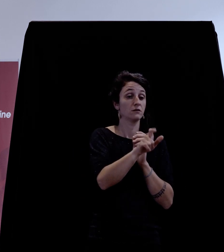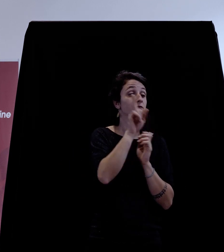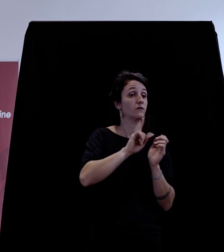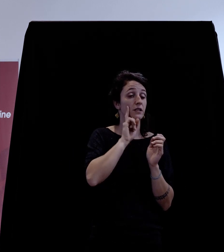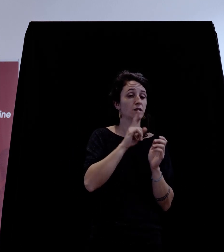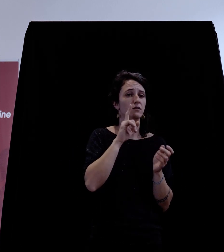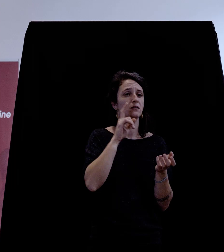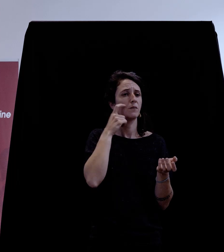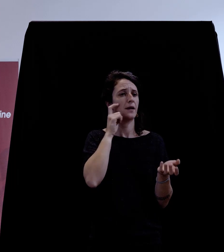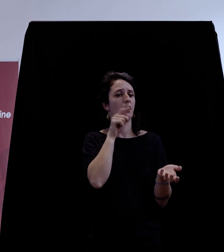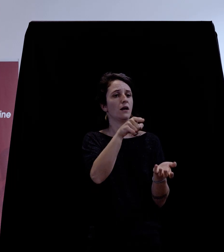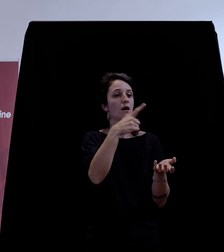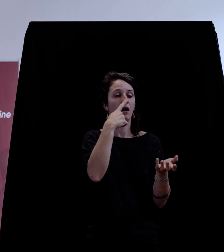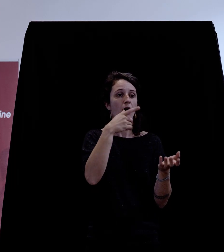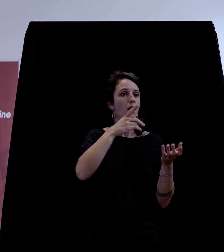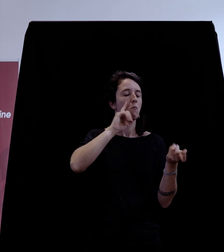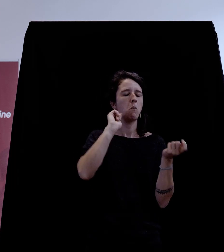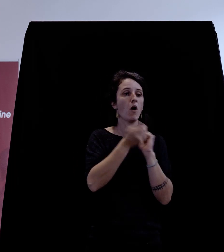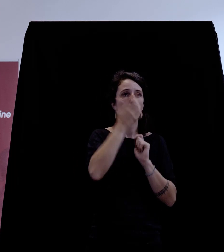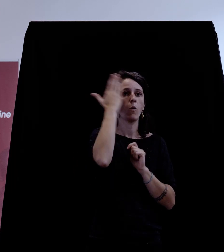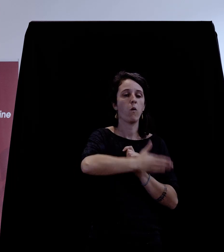of control behaviorally.